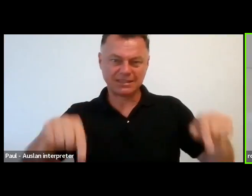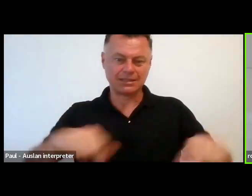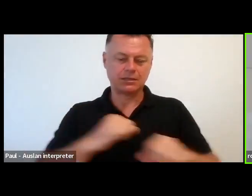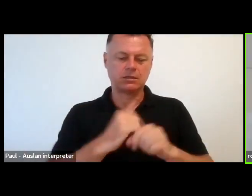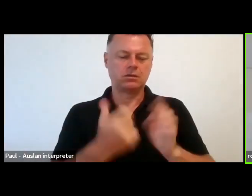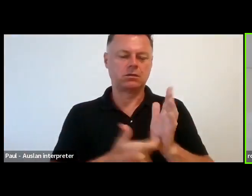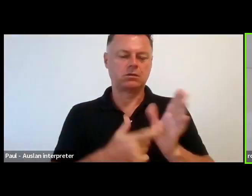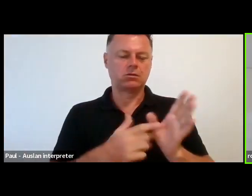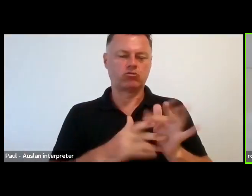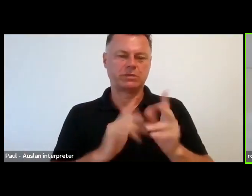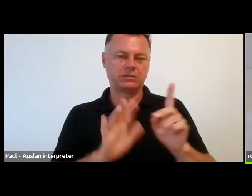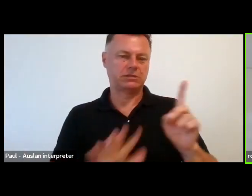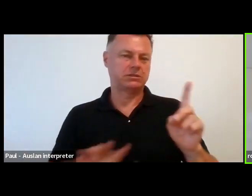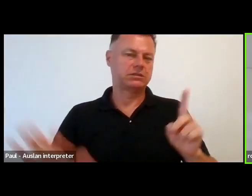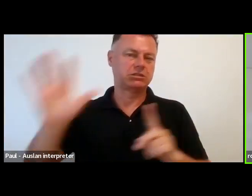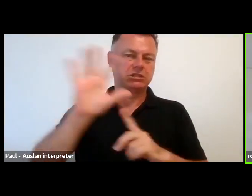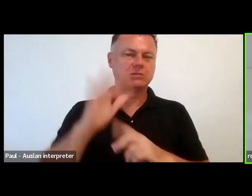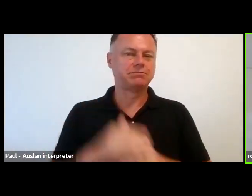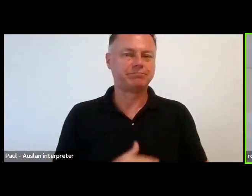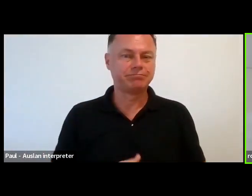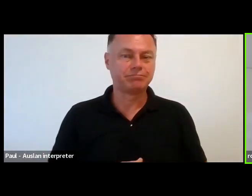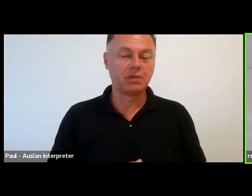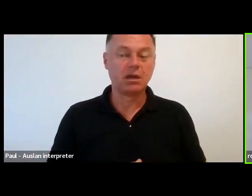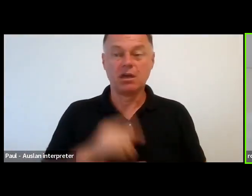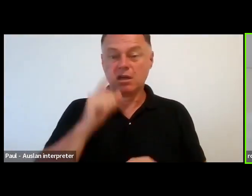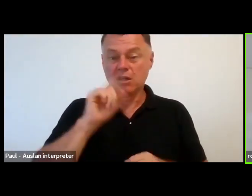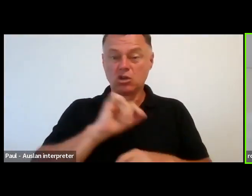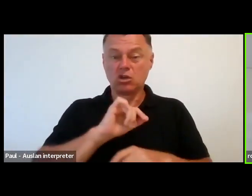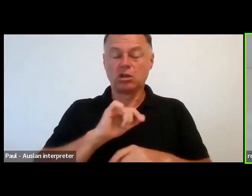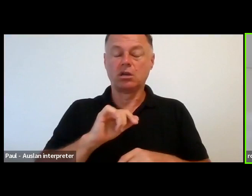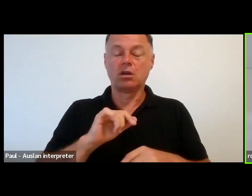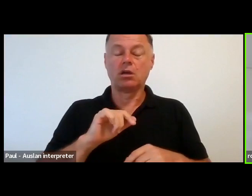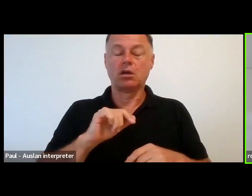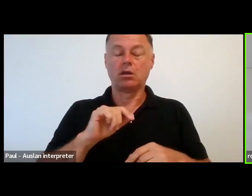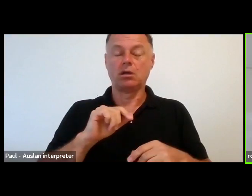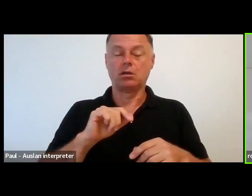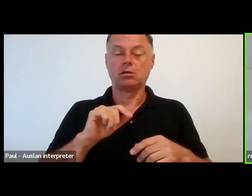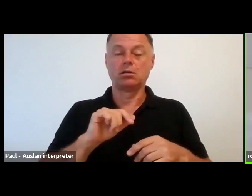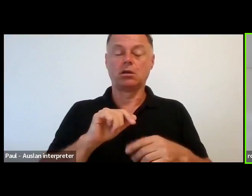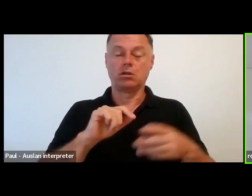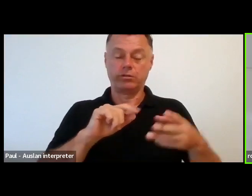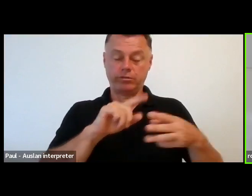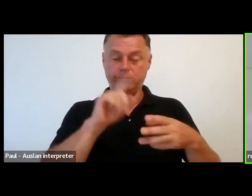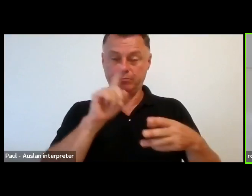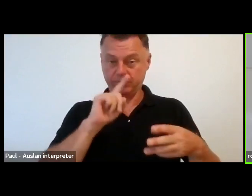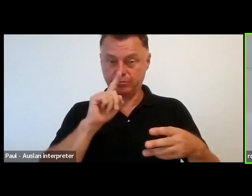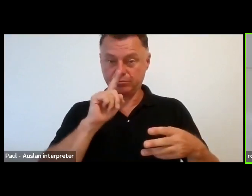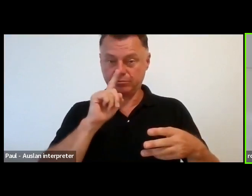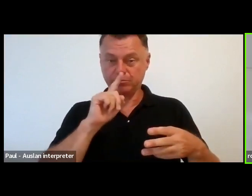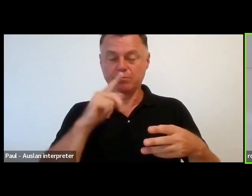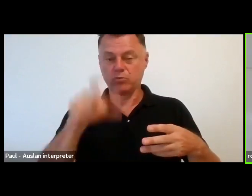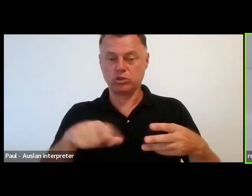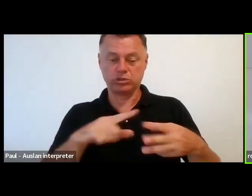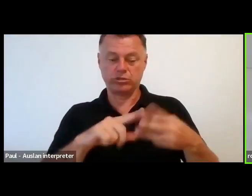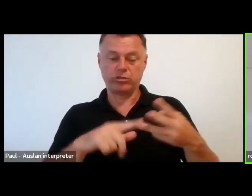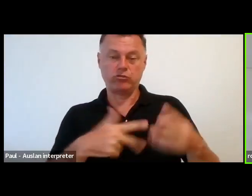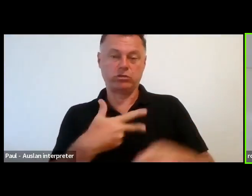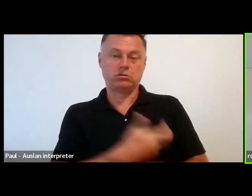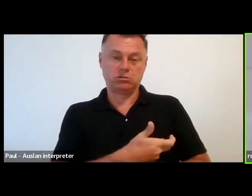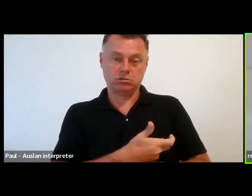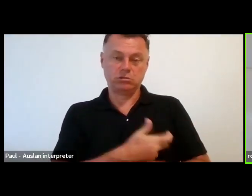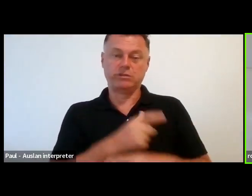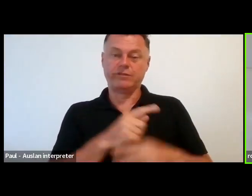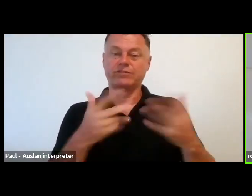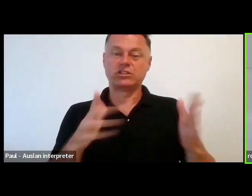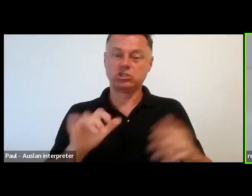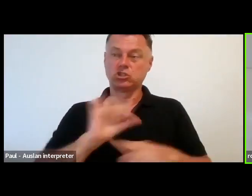region that most people who contract COVID after having had 3 vaccines have a mild disease. It